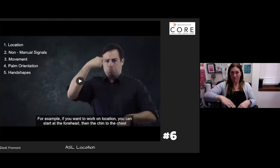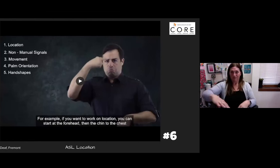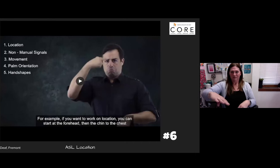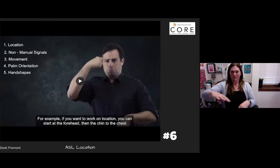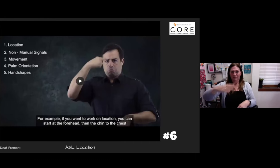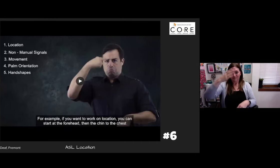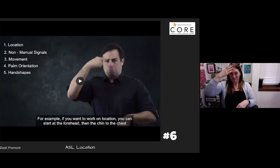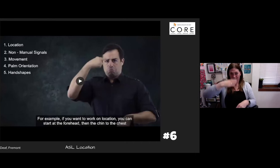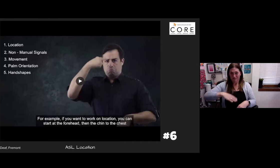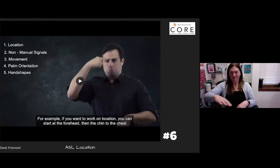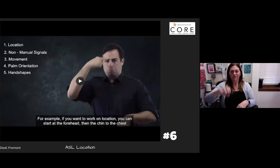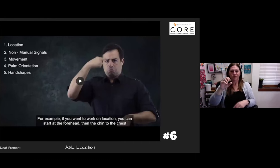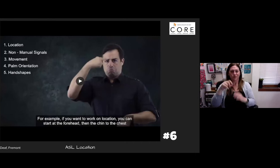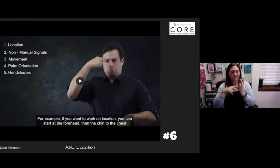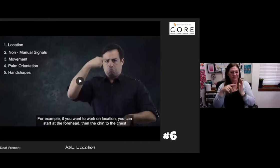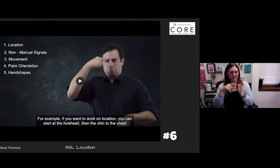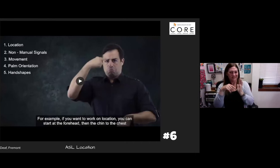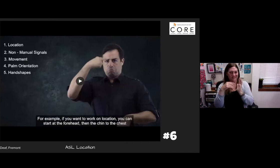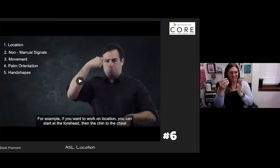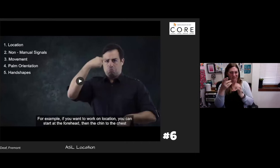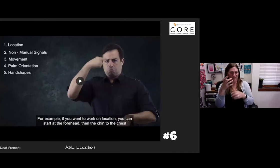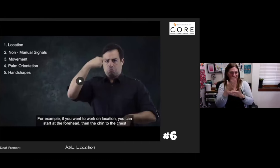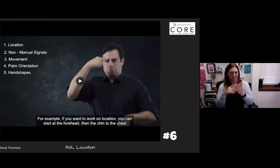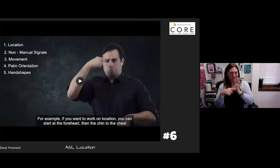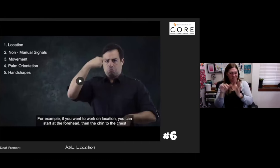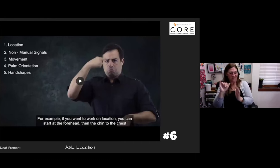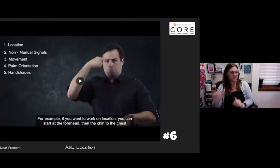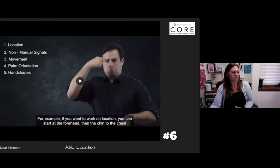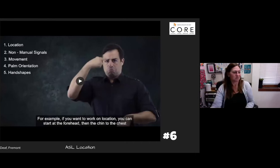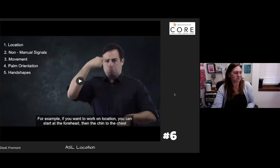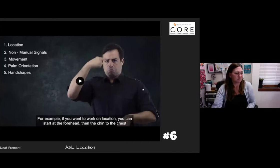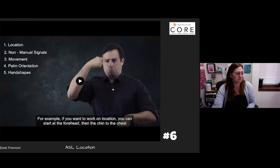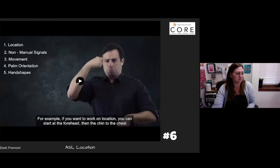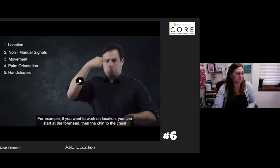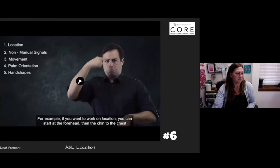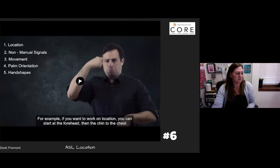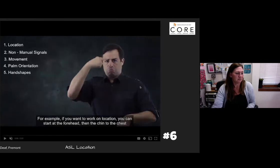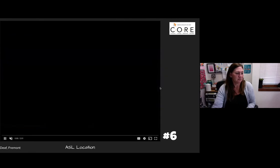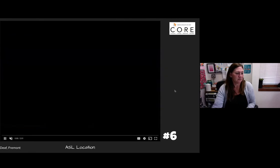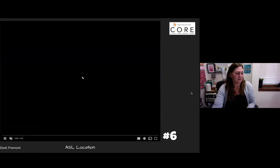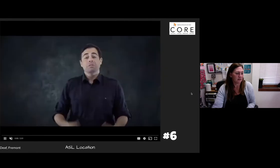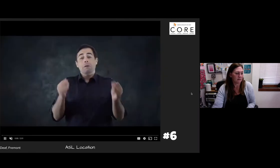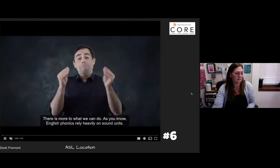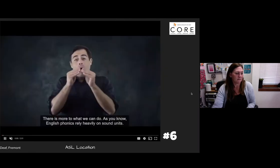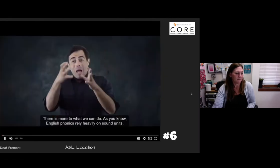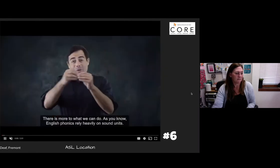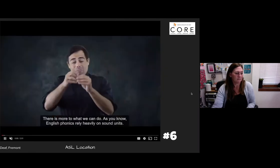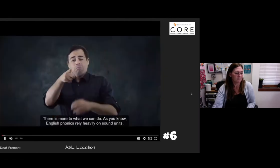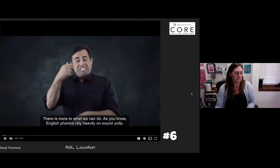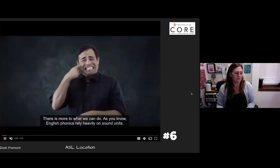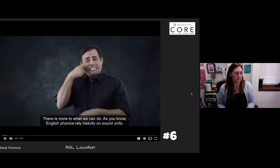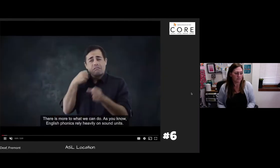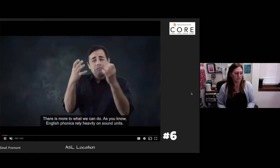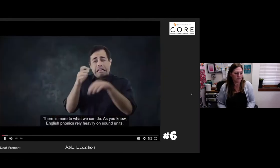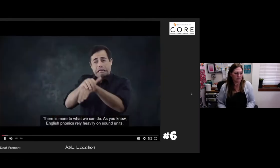like where the forehead is, and then goes out. So we're going to give you some examples of this as well.